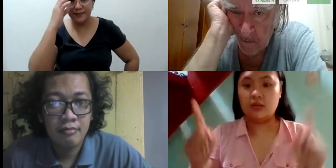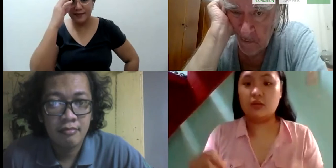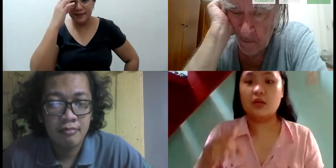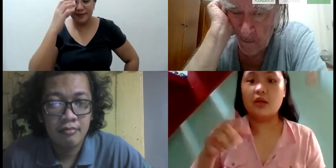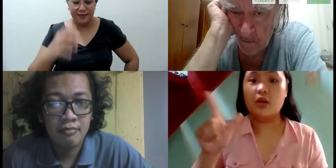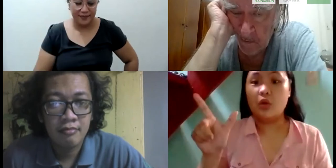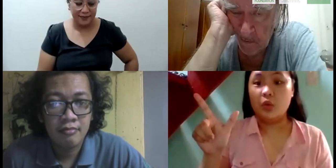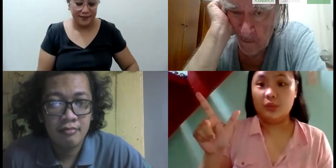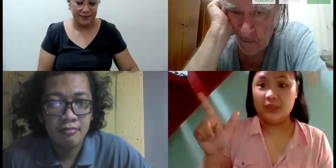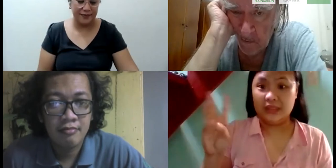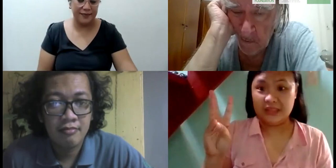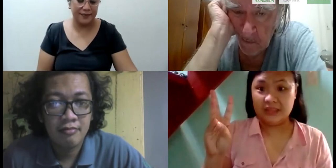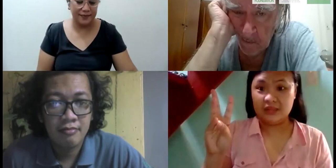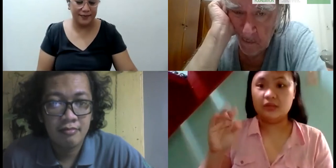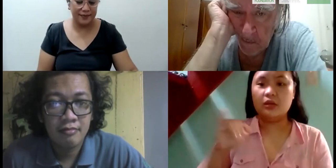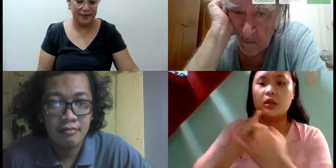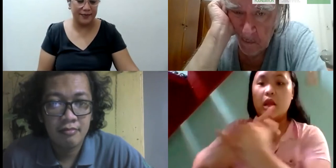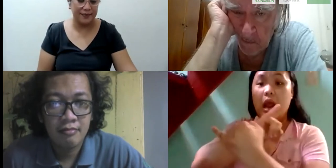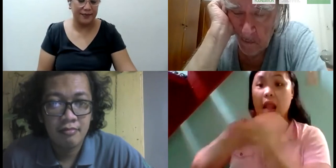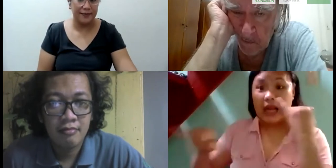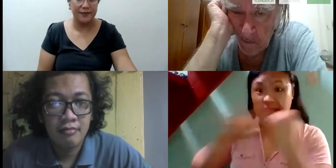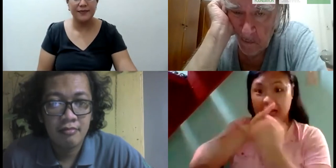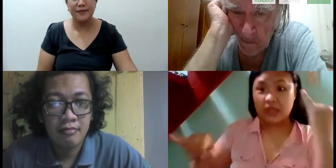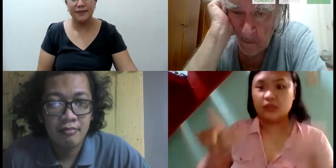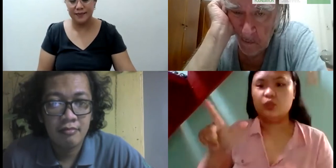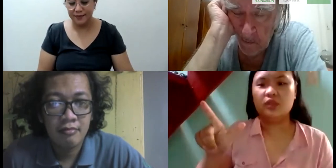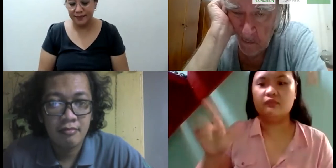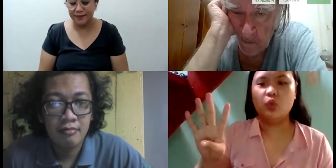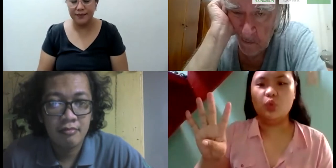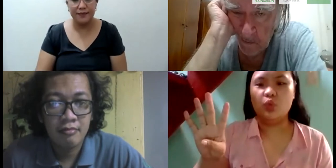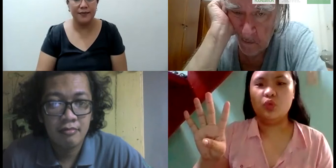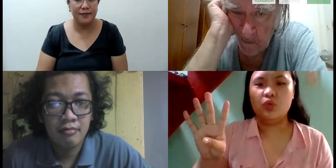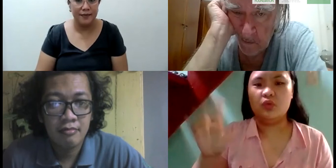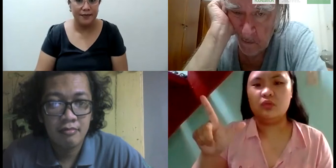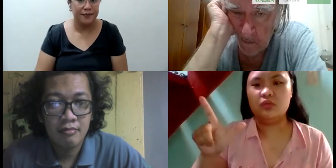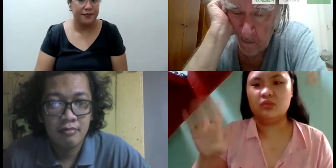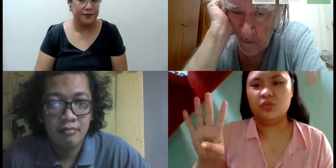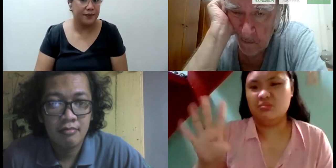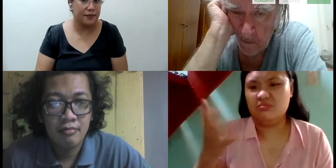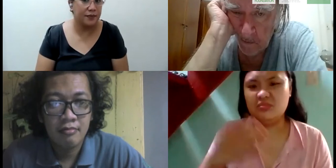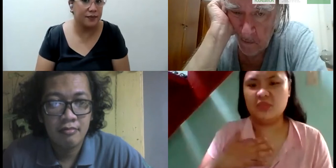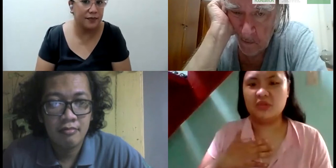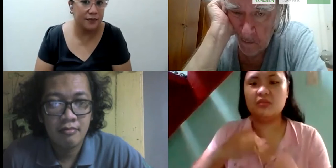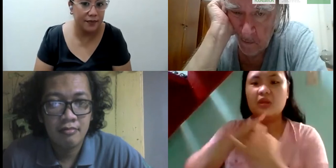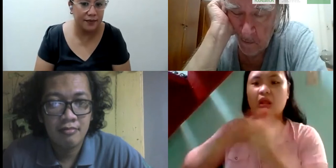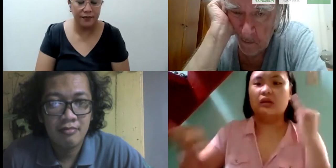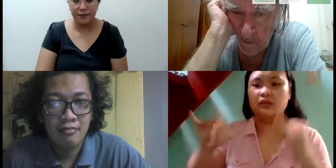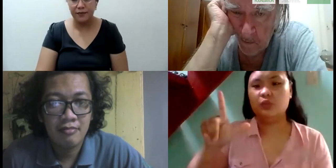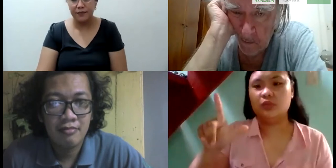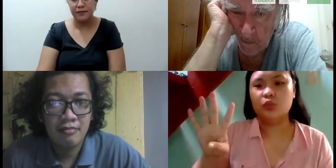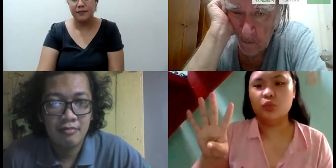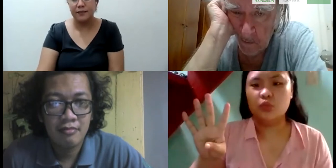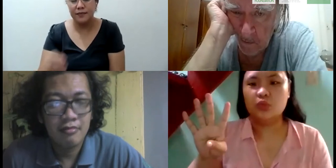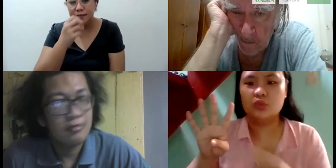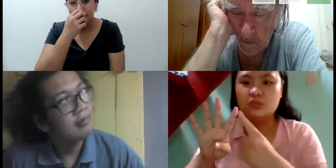In terms of the order, Nat and I have different things. 26, and then we have 24.